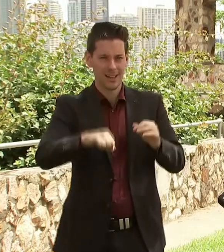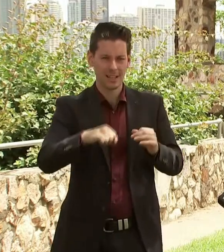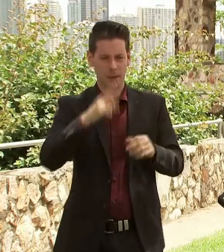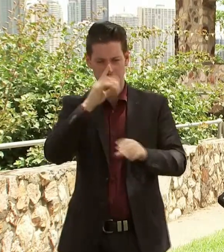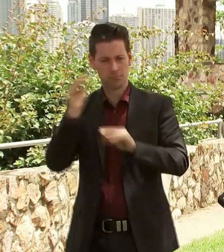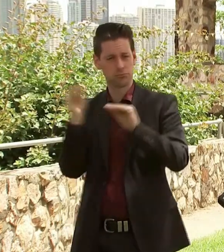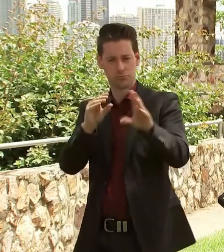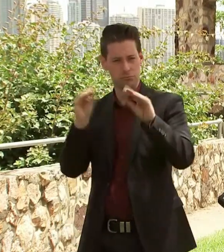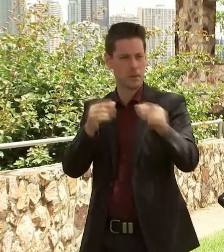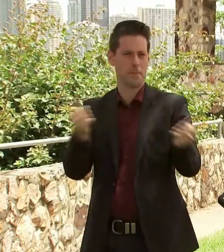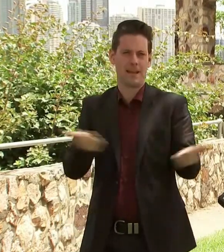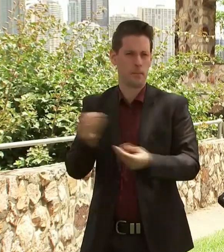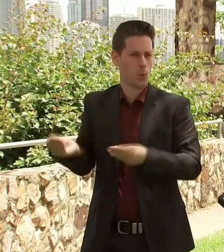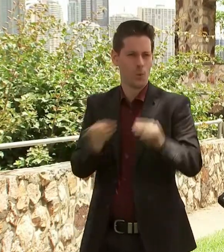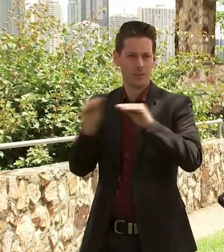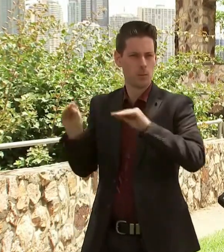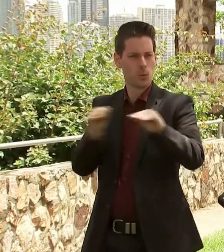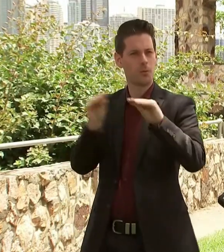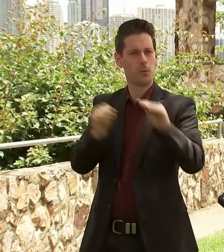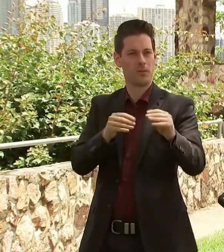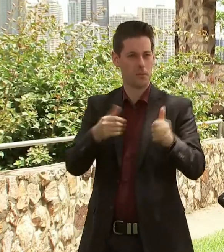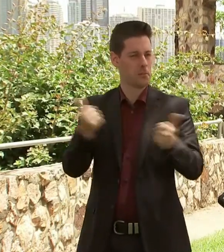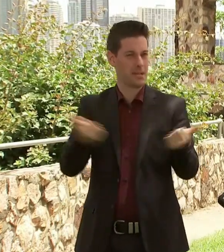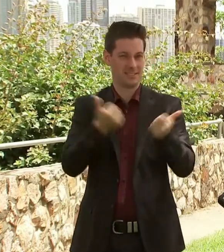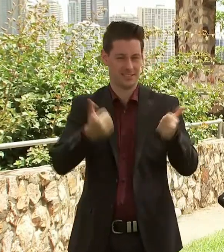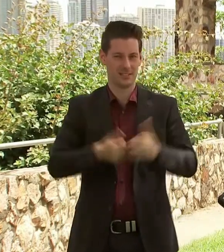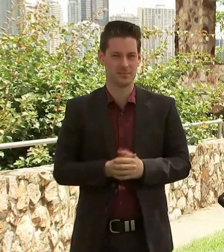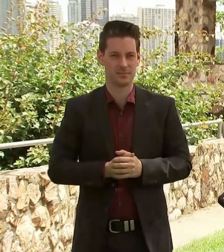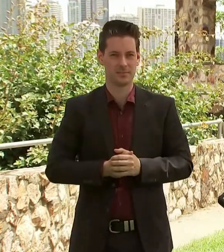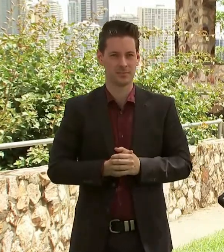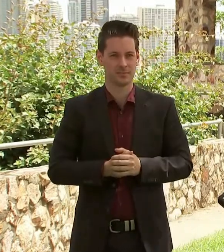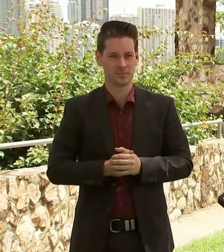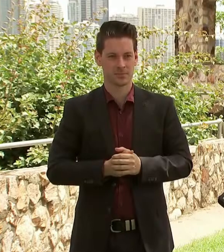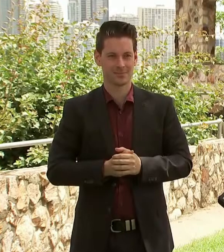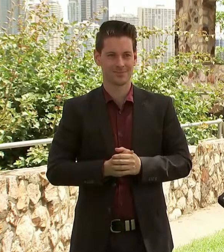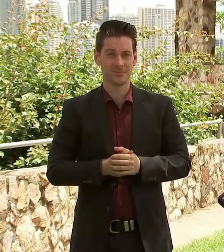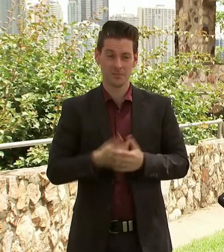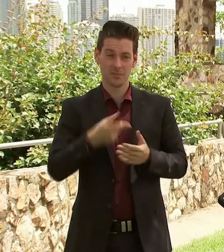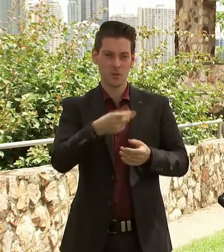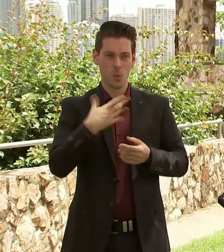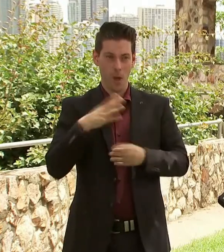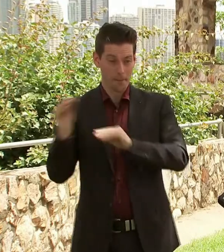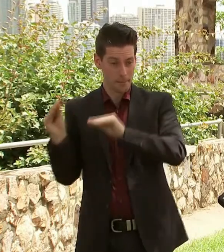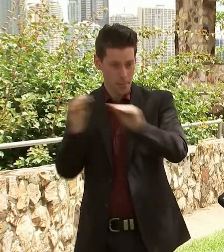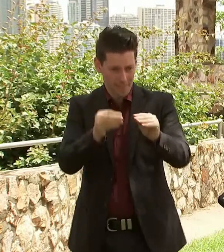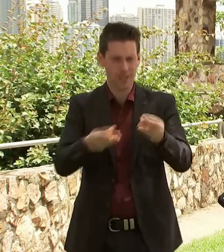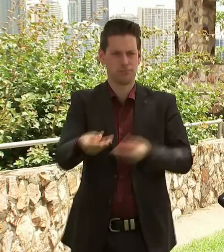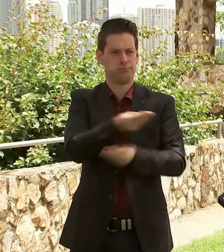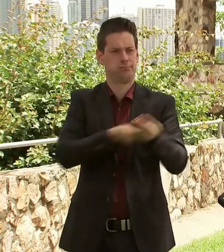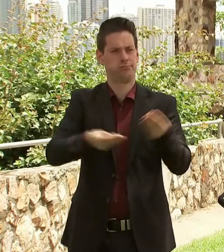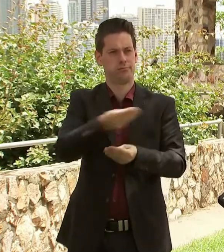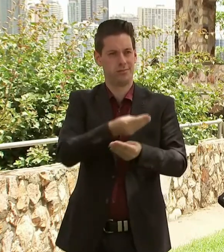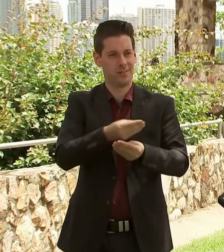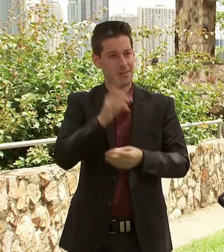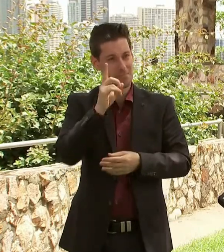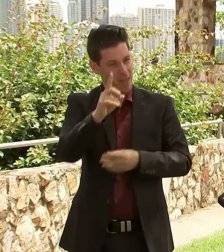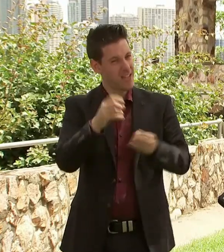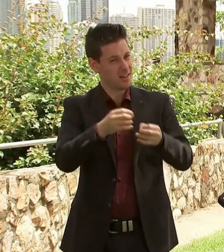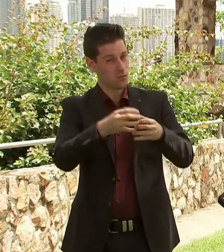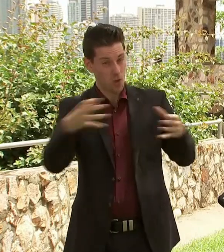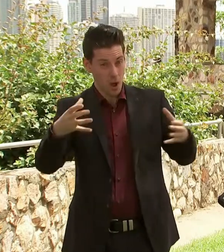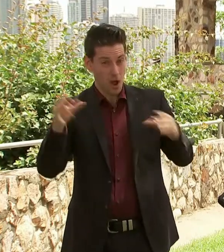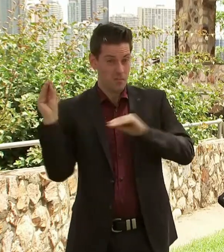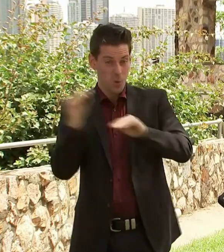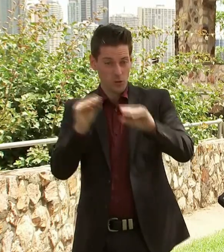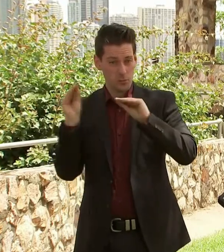here and we have strong population growth. On balance, that is really good for our economy, but we of course have the challenge of growth too, and